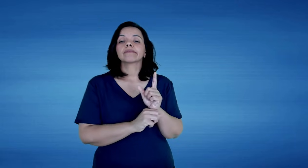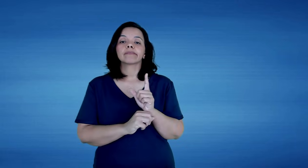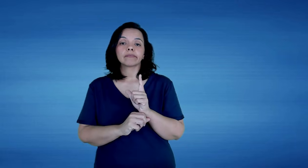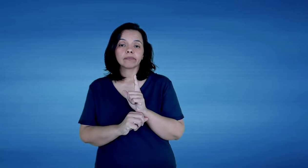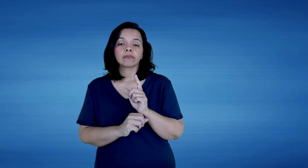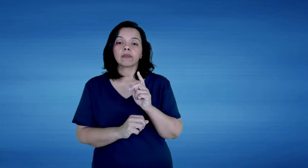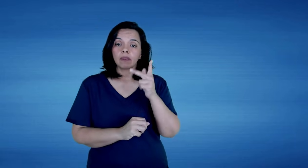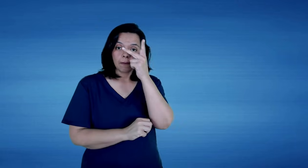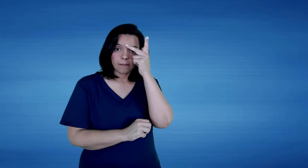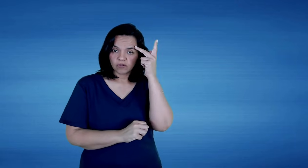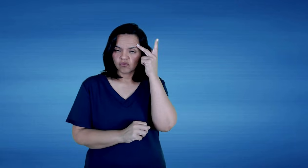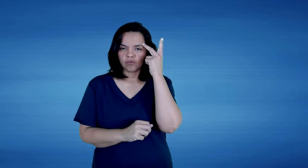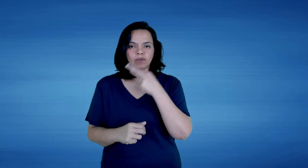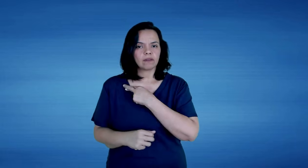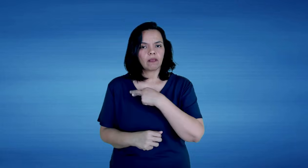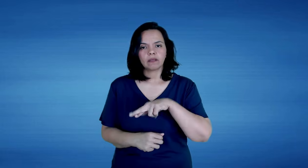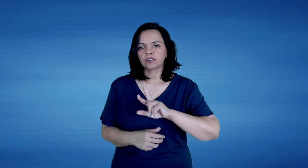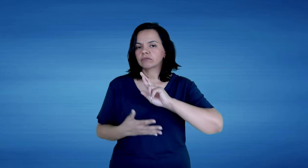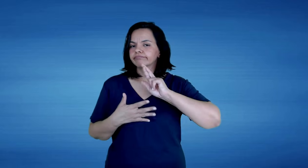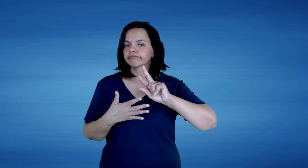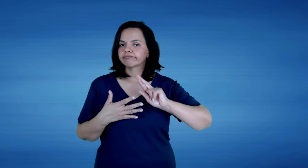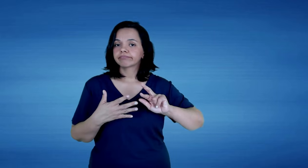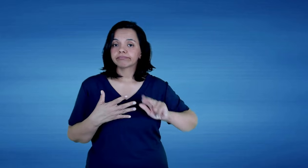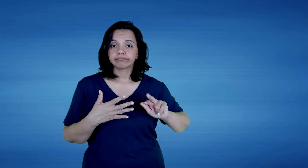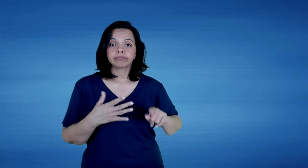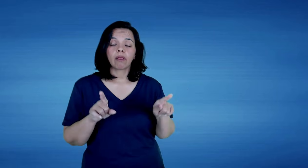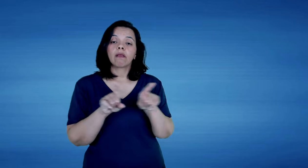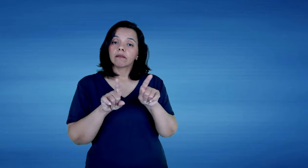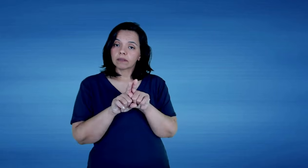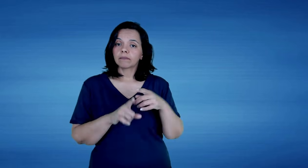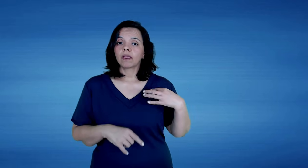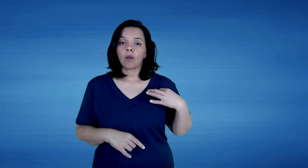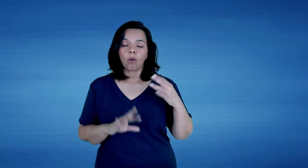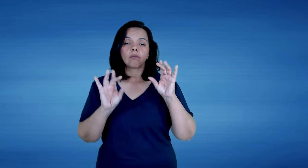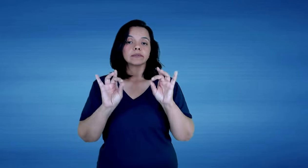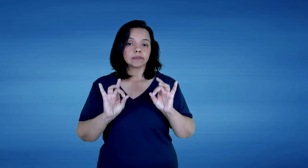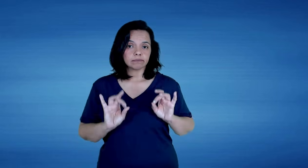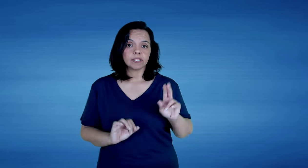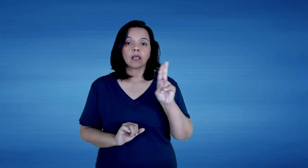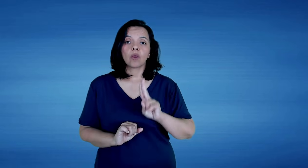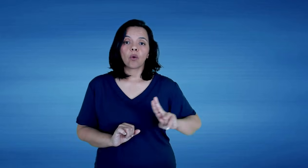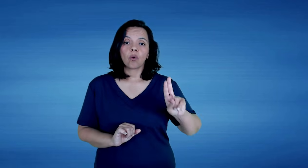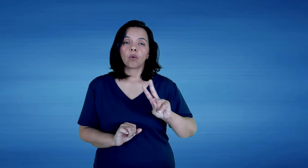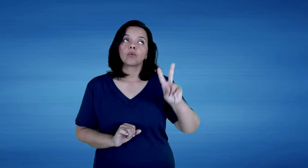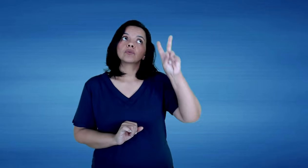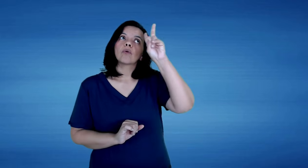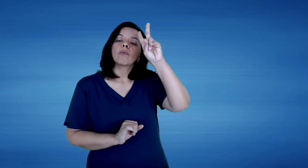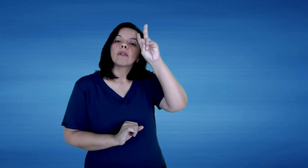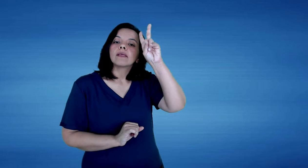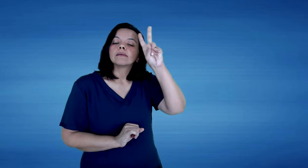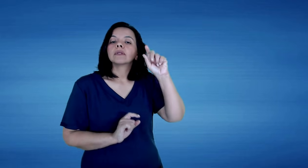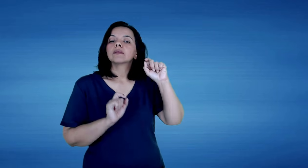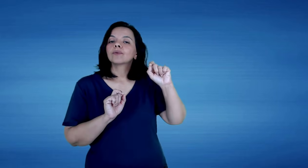várias capelas, várias unidades, onde as pessoas usam roupas diferentes, roupas especiais,